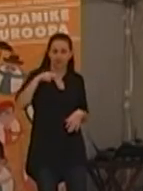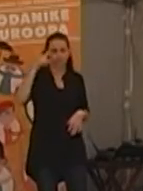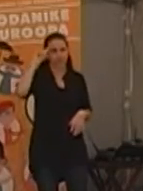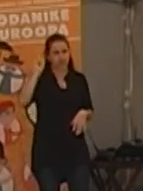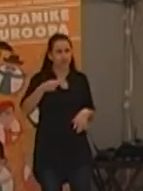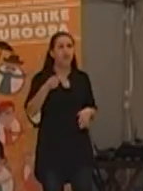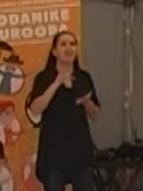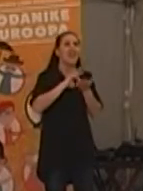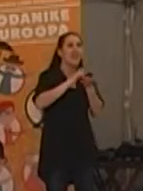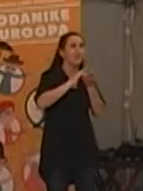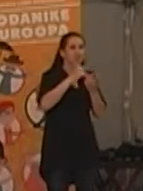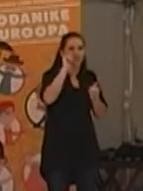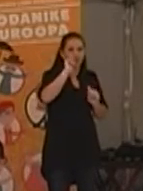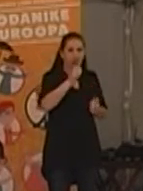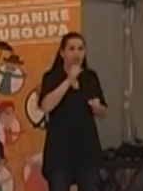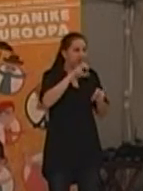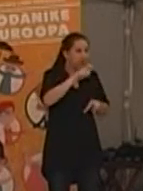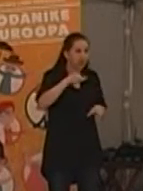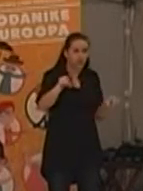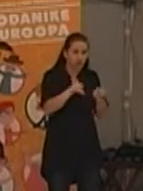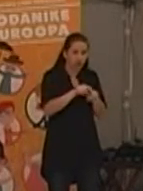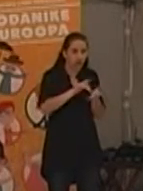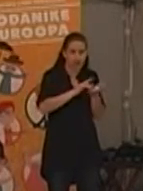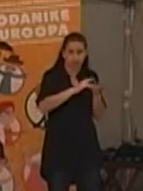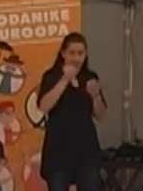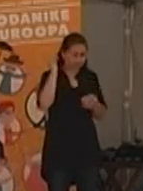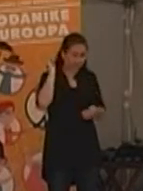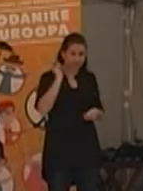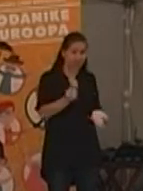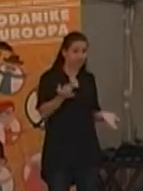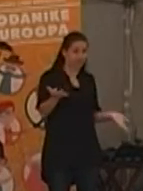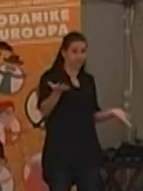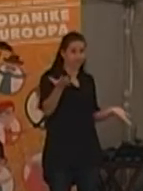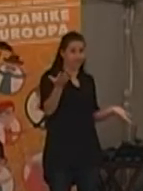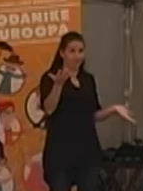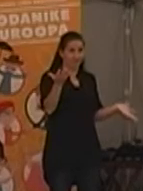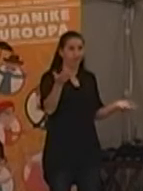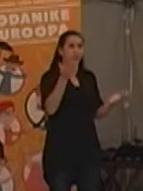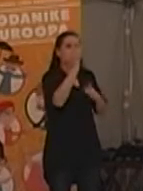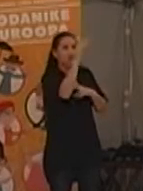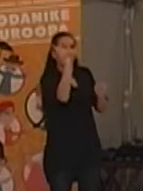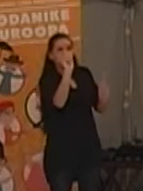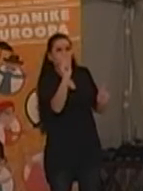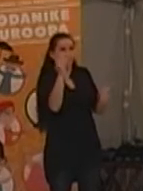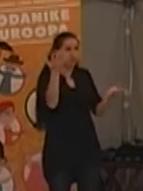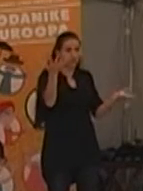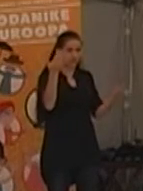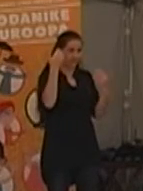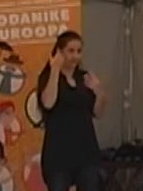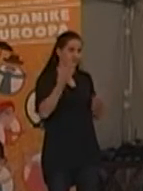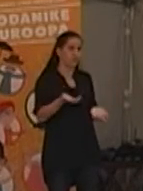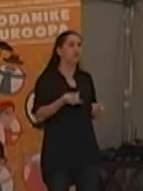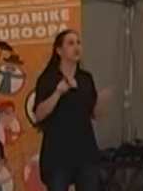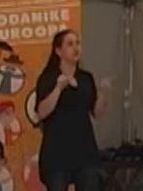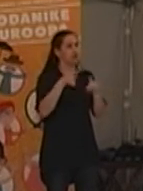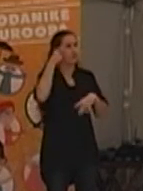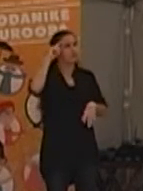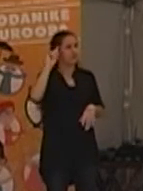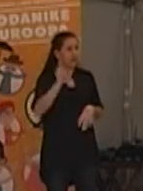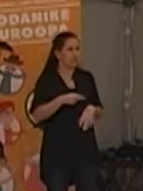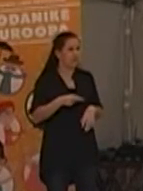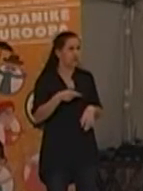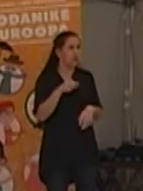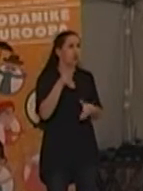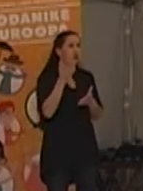going to look like. Even the experts are very bad at predicting what the future is going to look like. We also know that there is a phenomenon